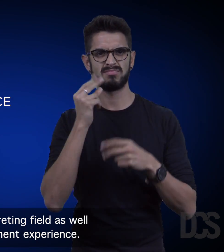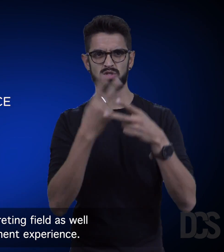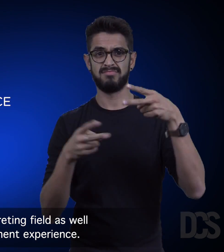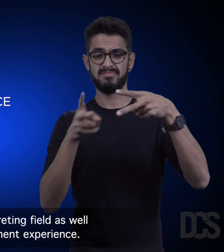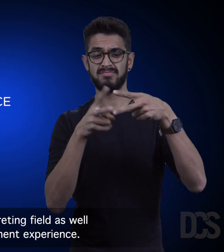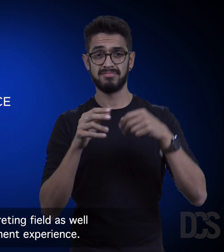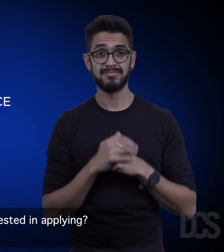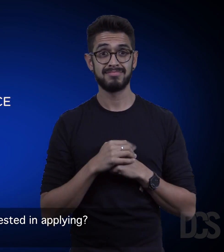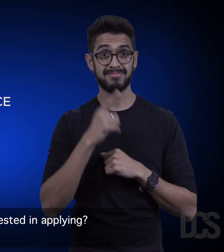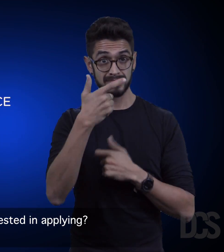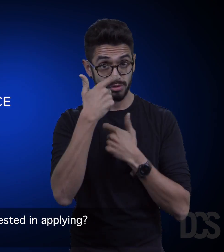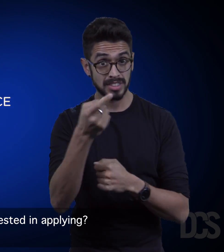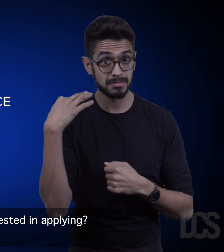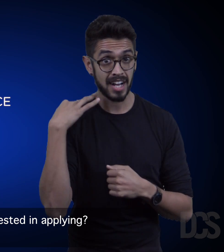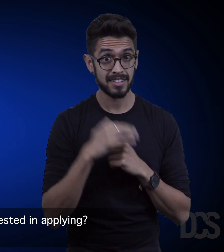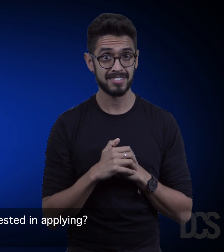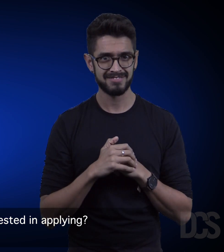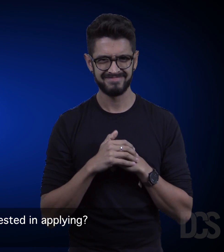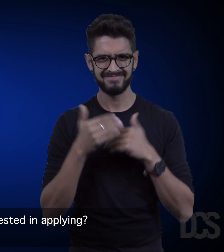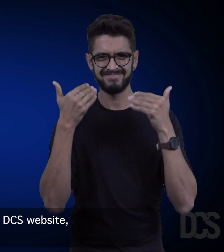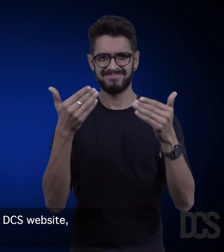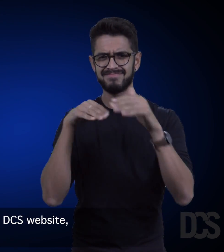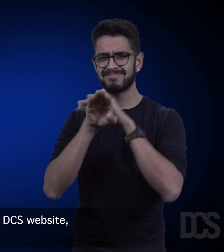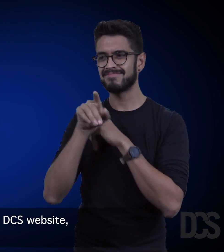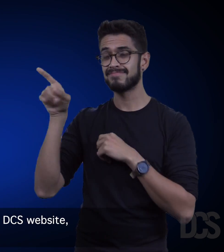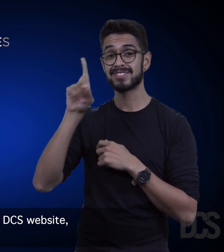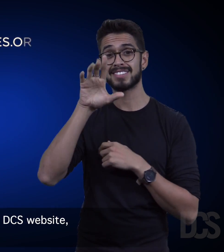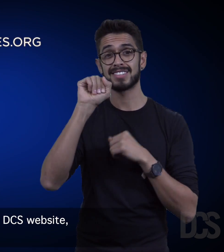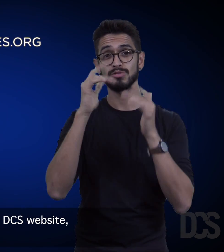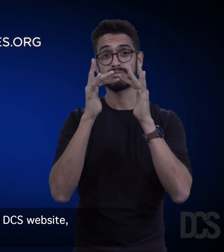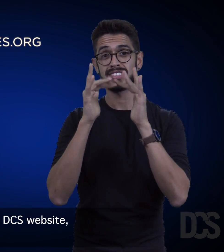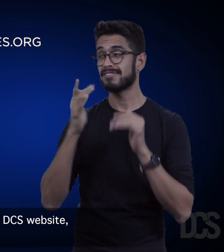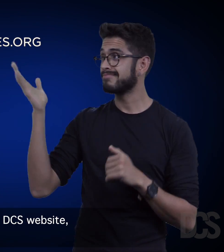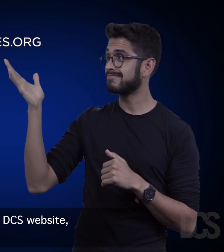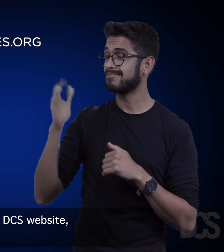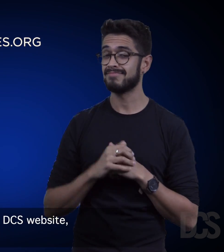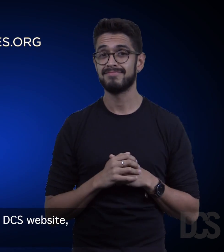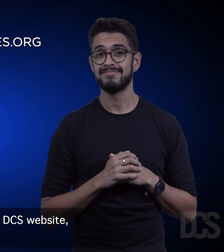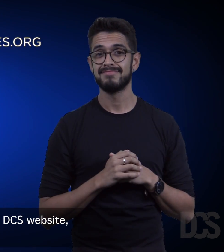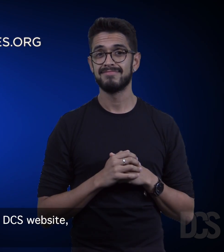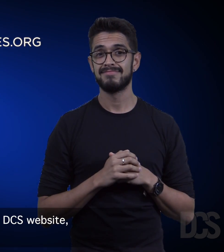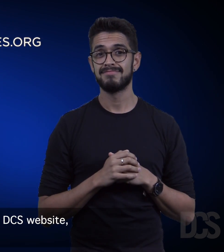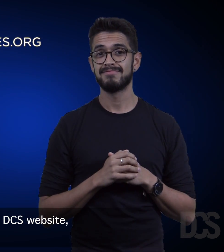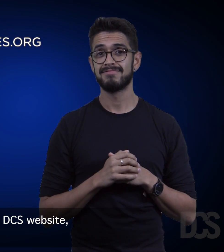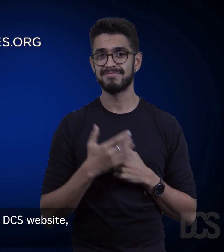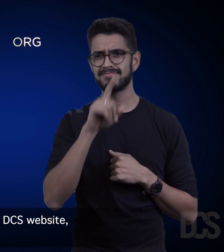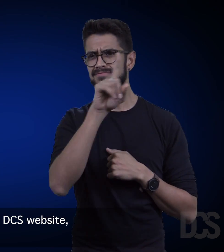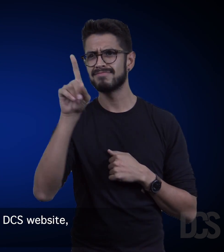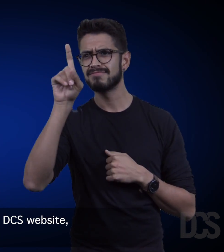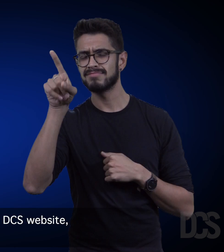Are you interested in applying? Go to the DCS website, deafcommunityservices.org,